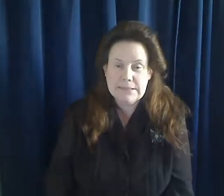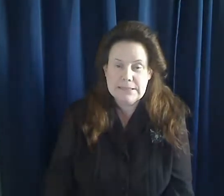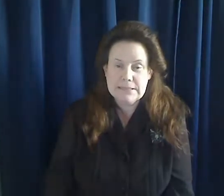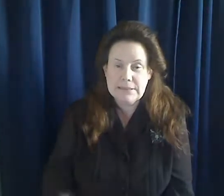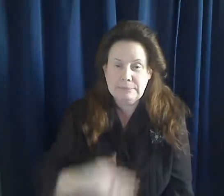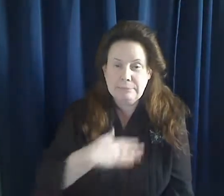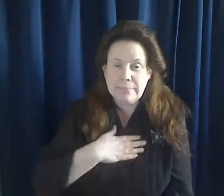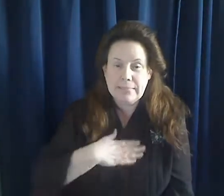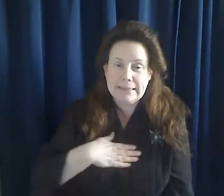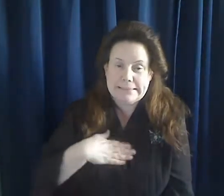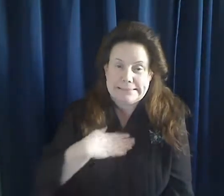Please.